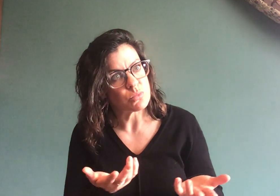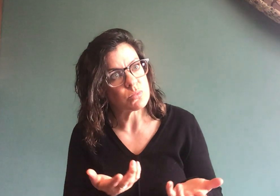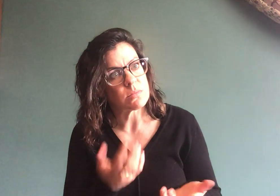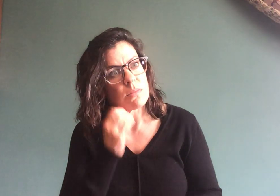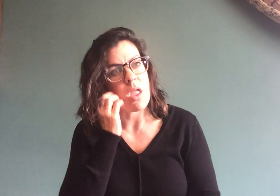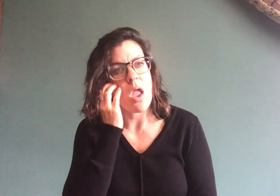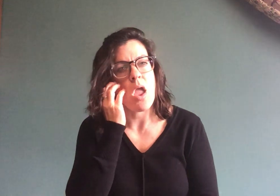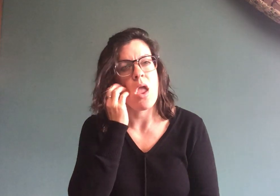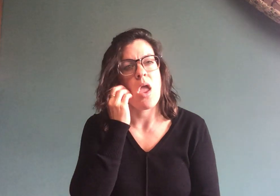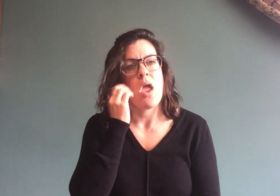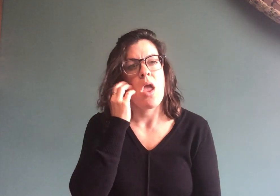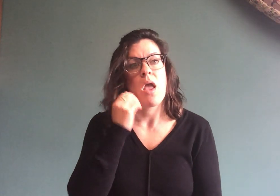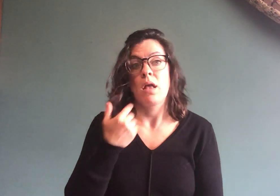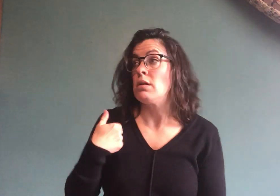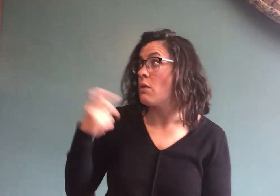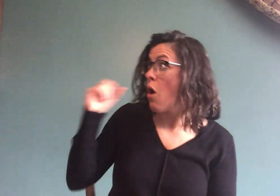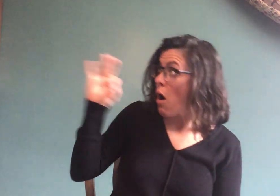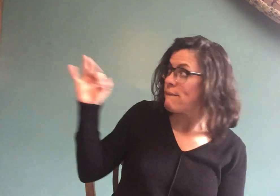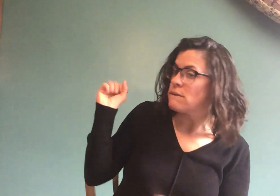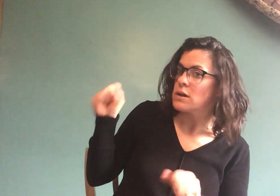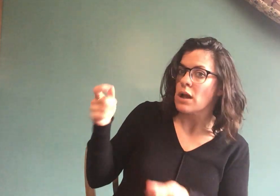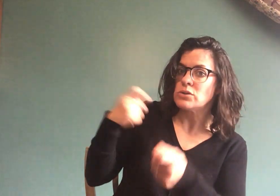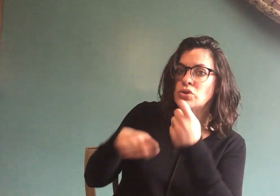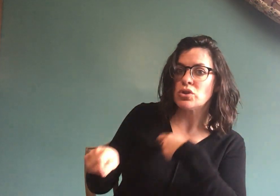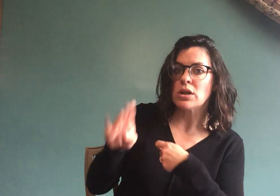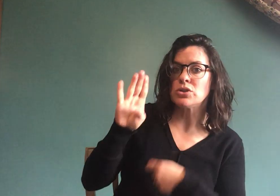would. Megan, remind me to collect your OSHA card back from you.